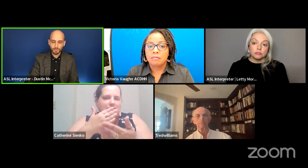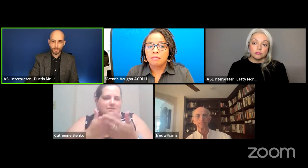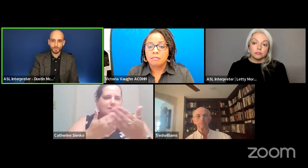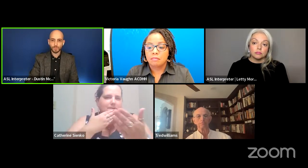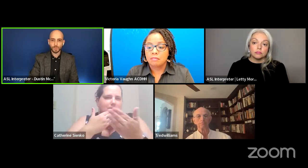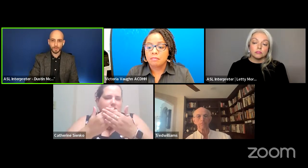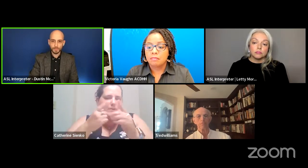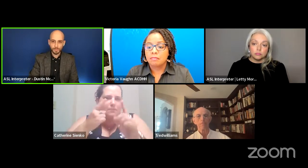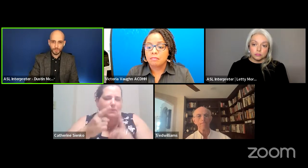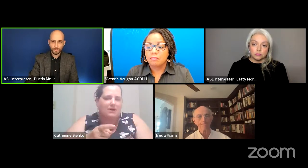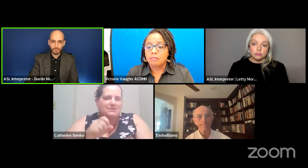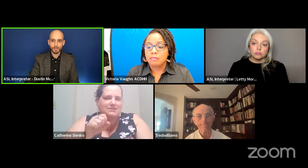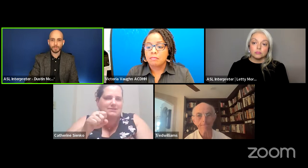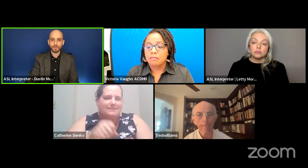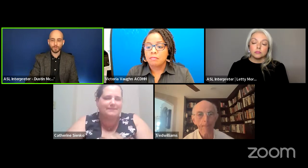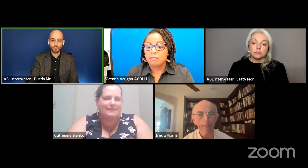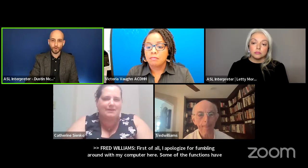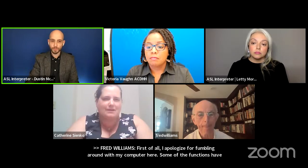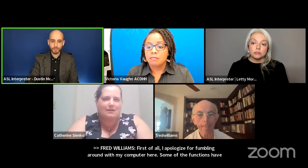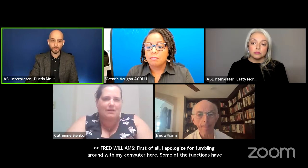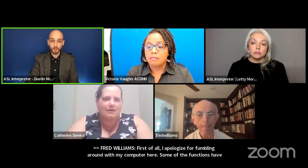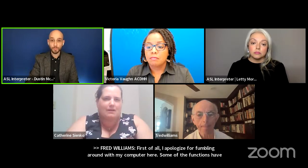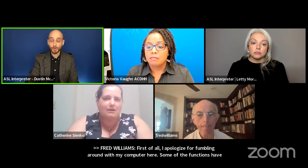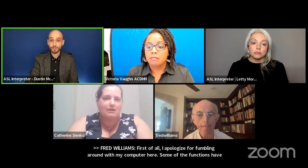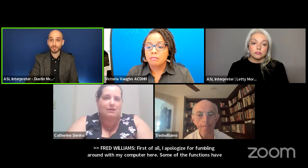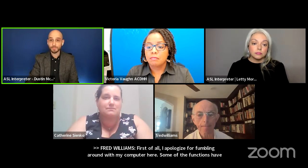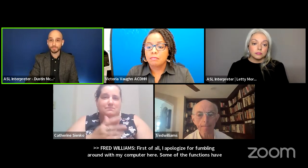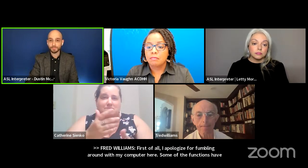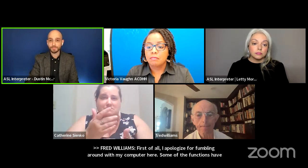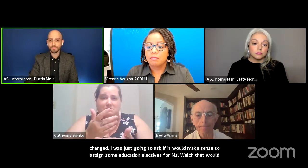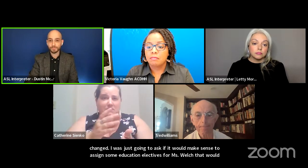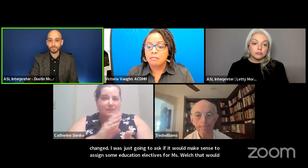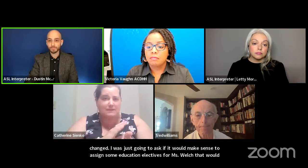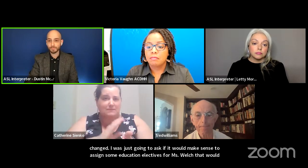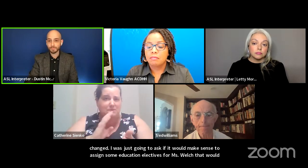Thank you, Commissioner Williams. You brought up some great points.